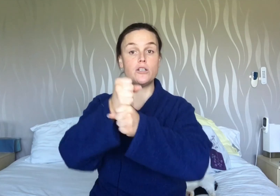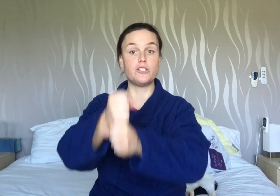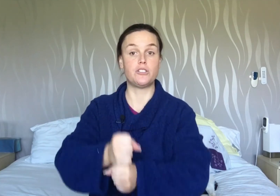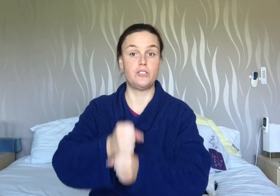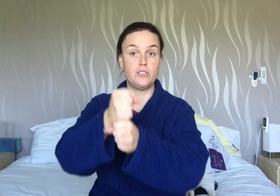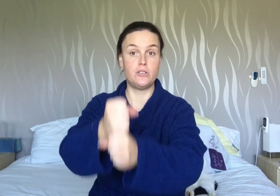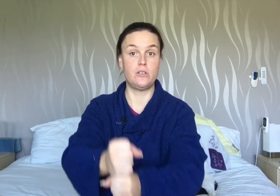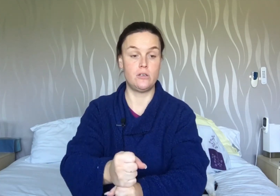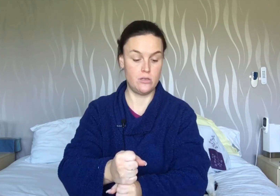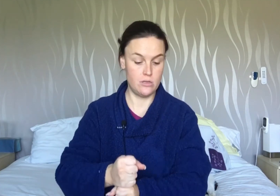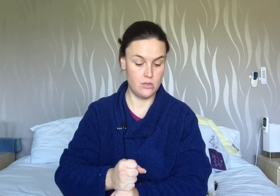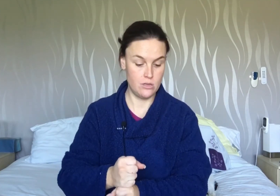Horse.